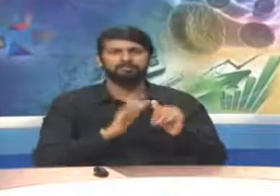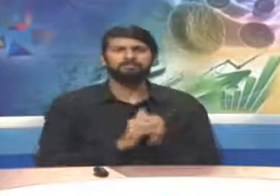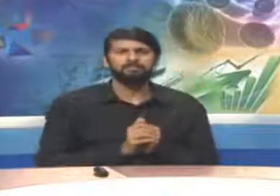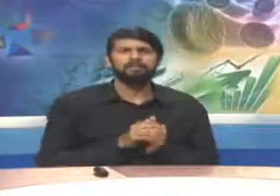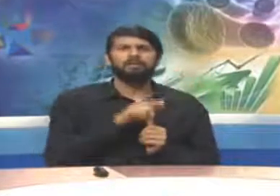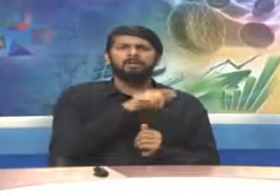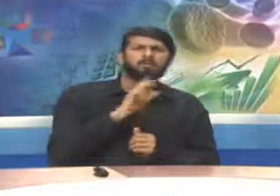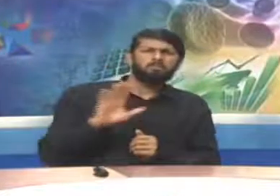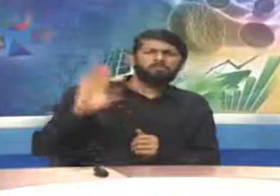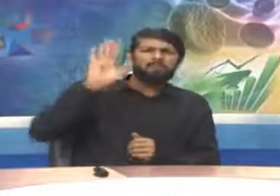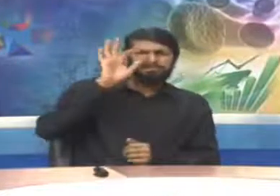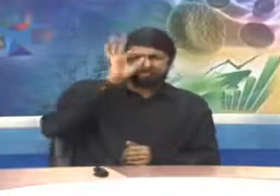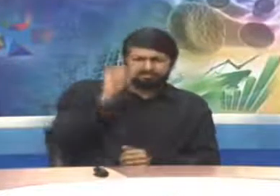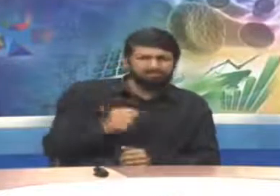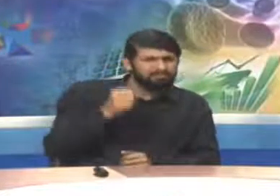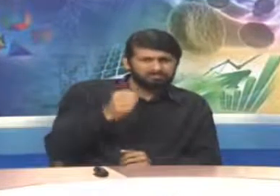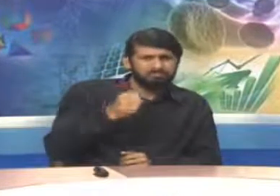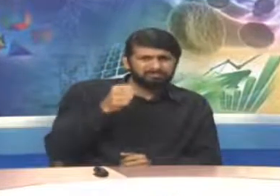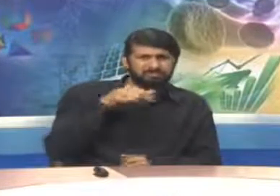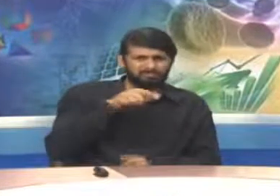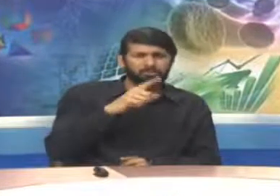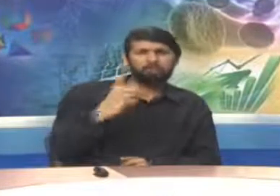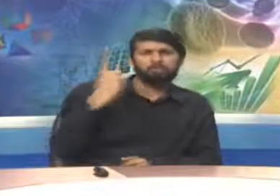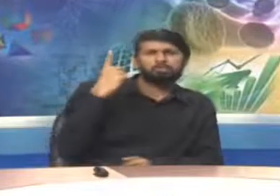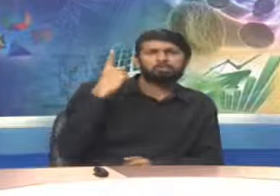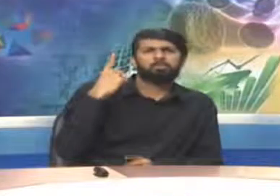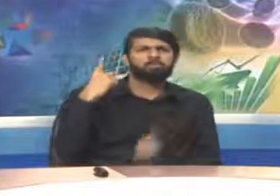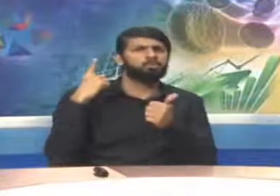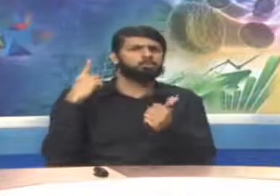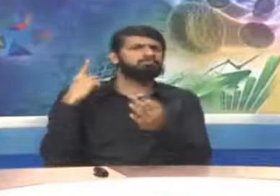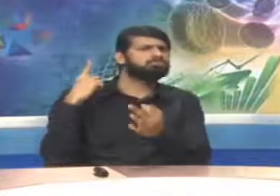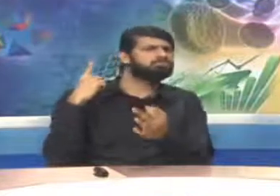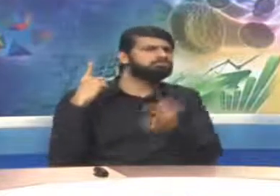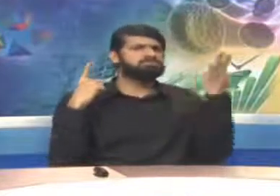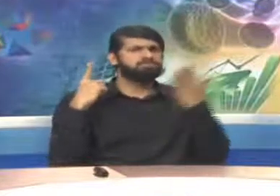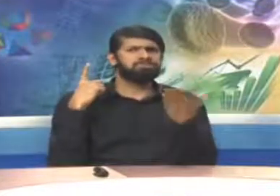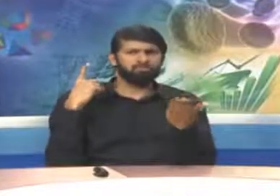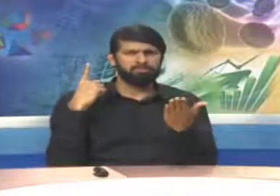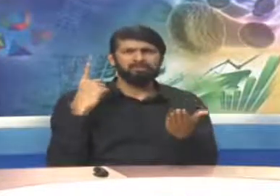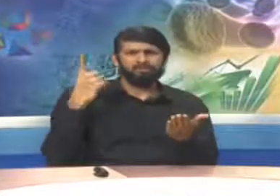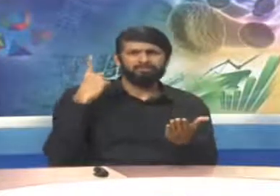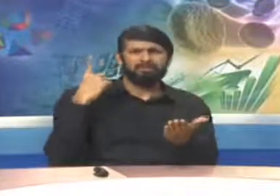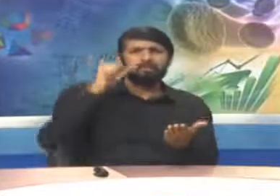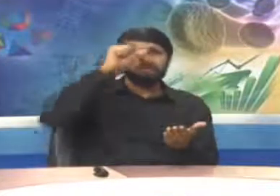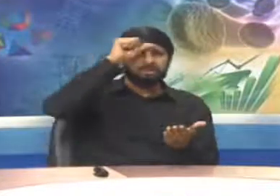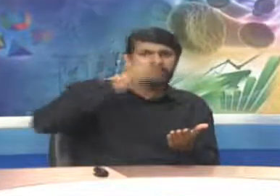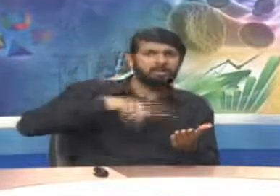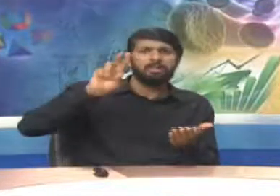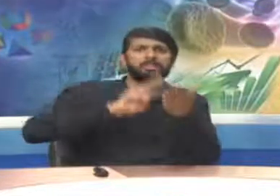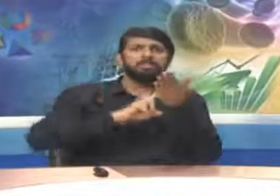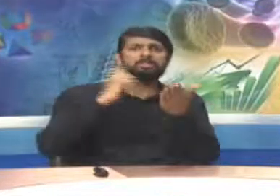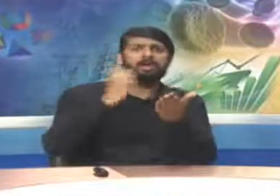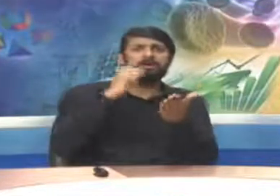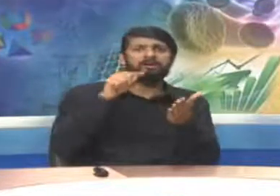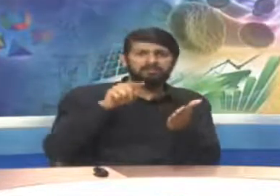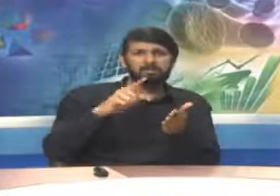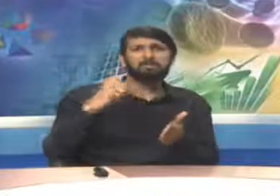1948. He was the supreme leader of the Indian